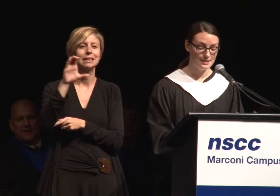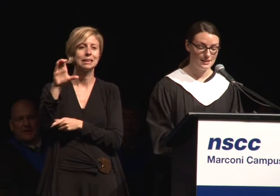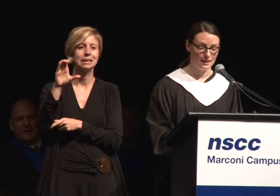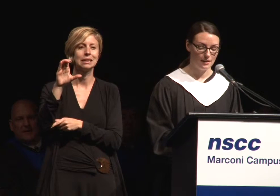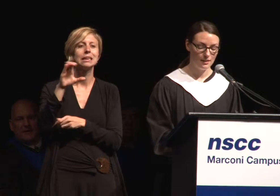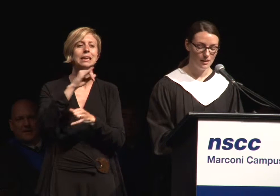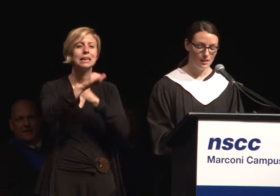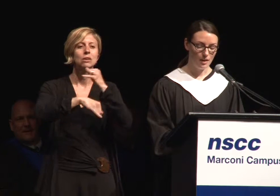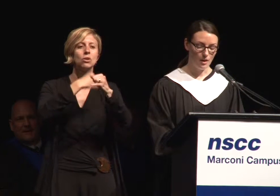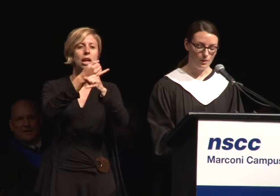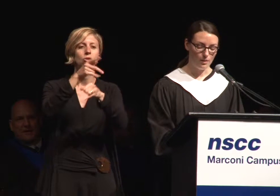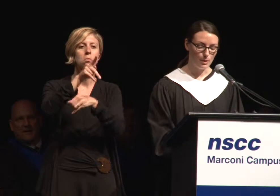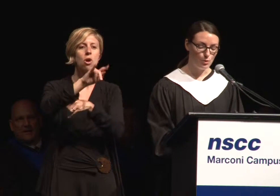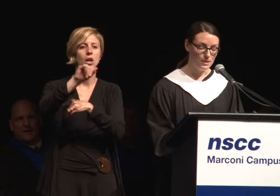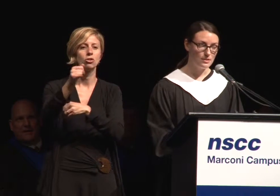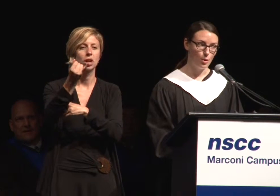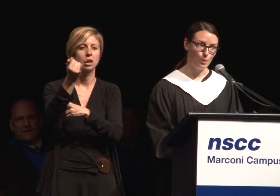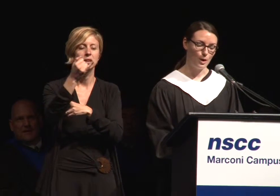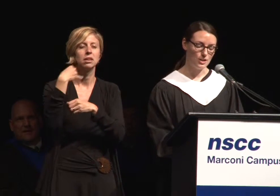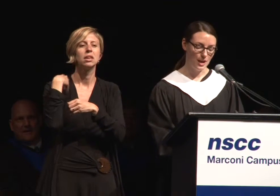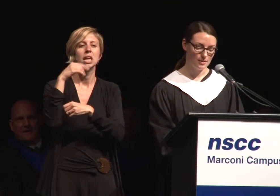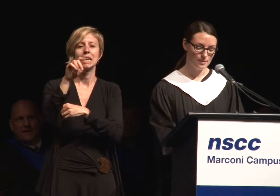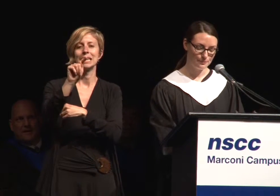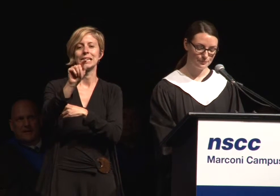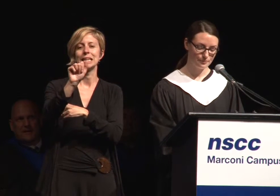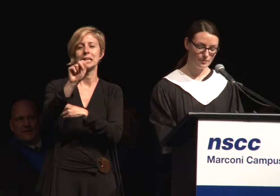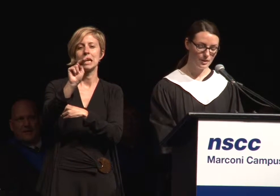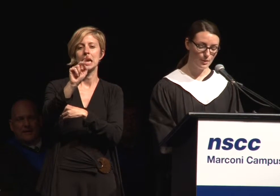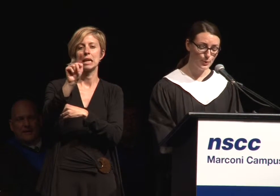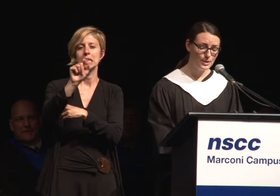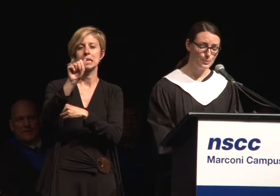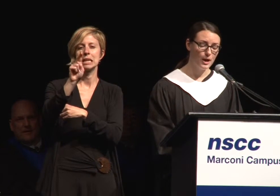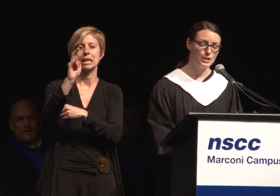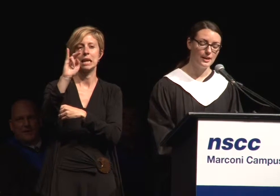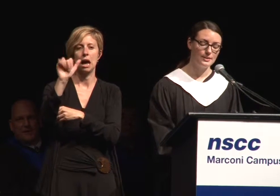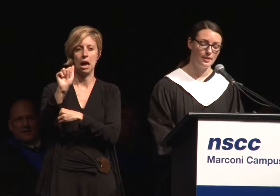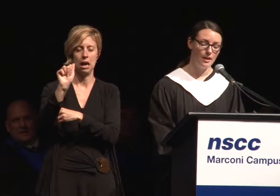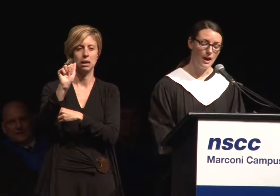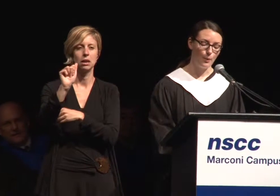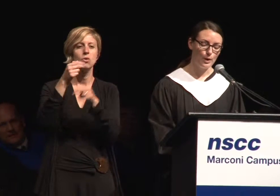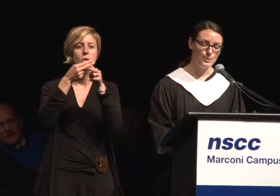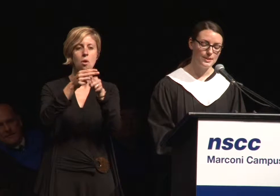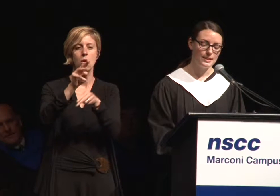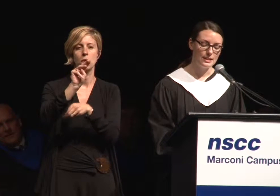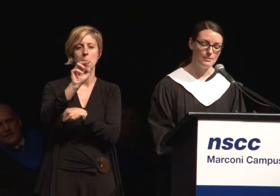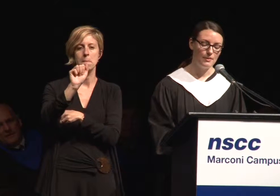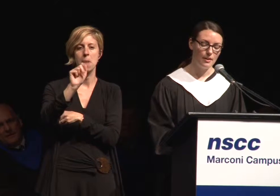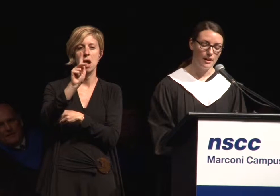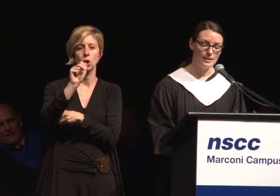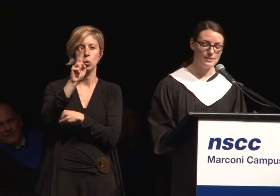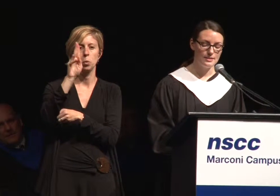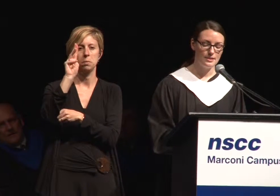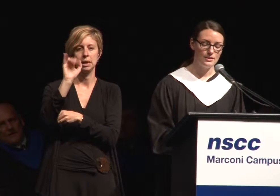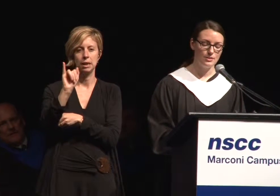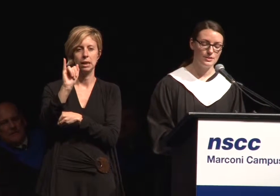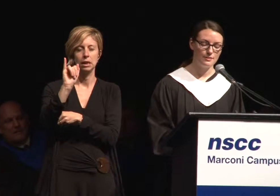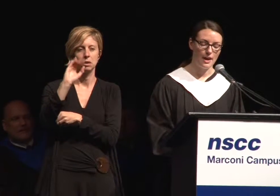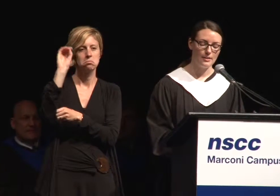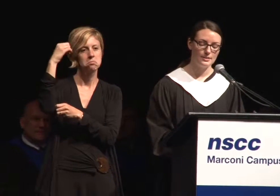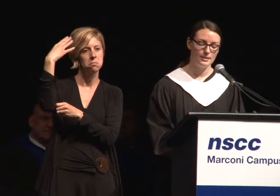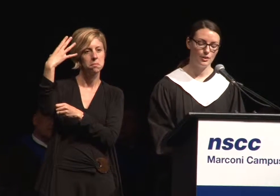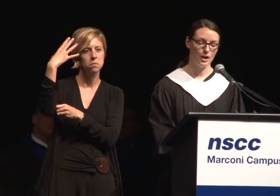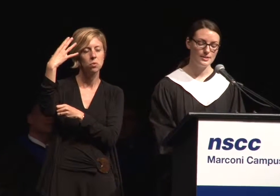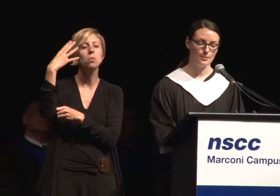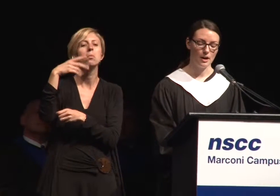Tanzania called the Mikumi Solar Project. Through this project, I worked with a team of other NSCC students